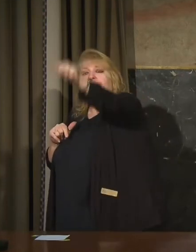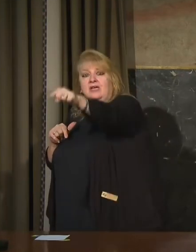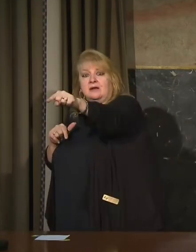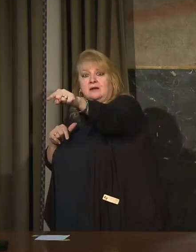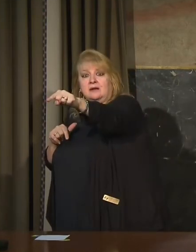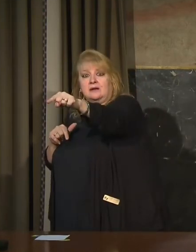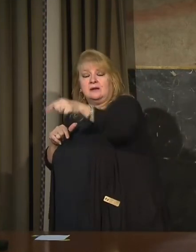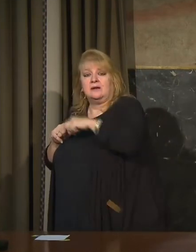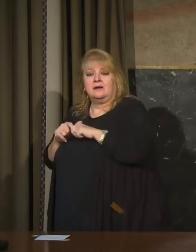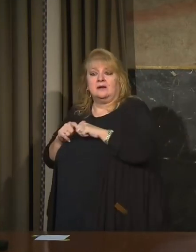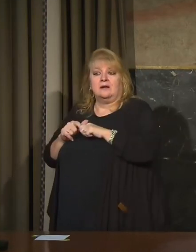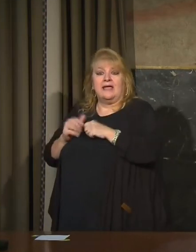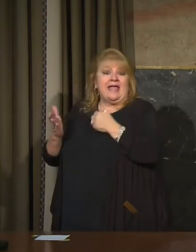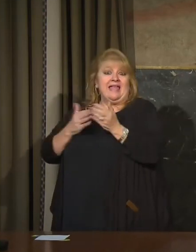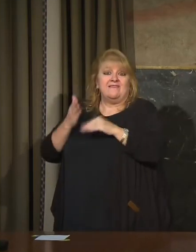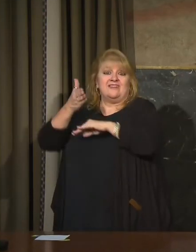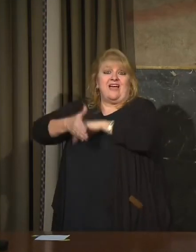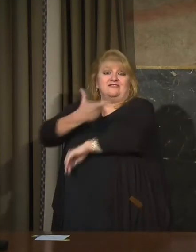after, wear your mask